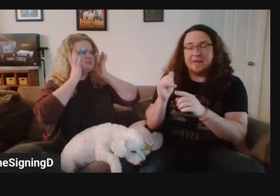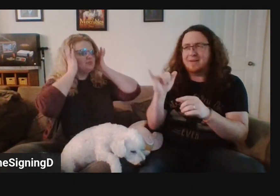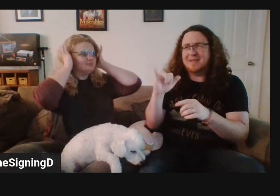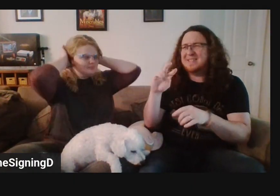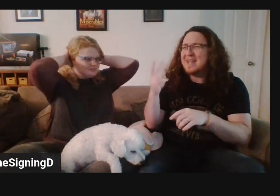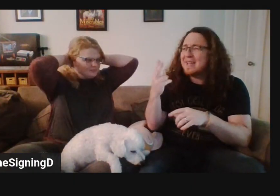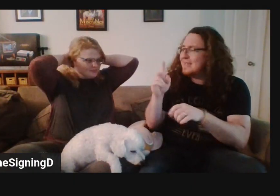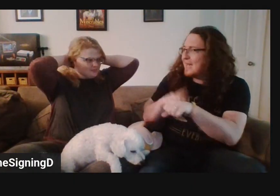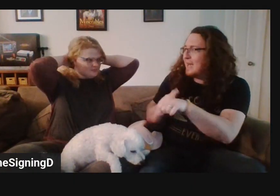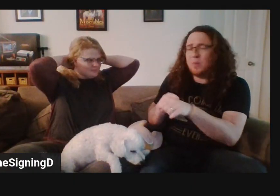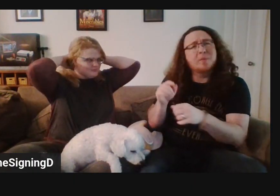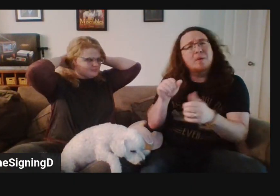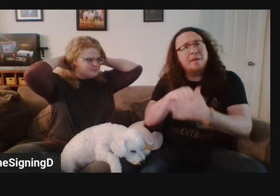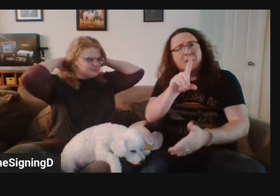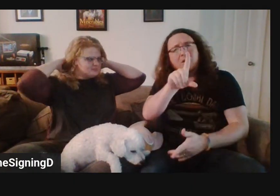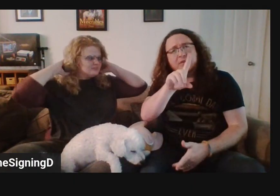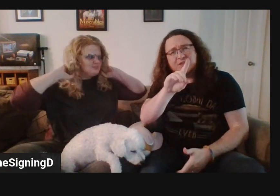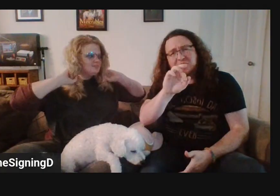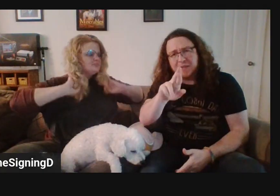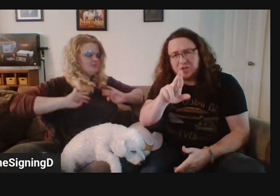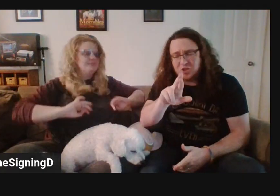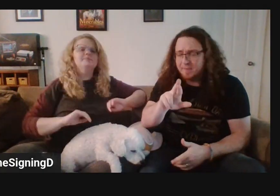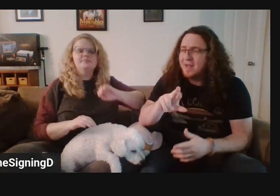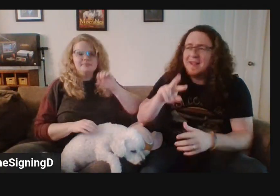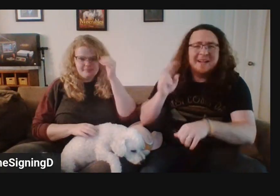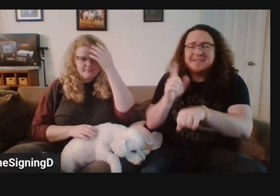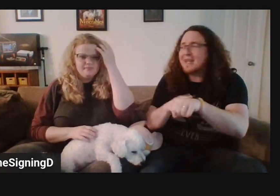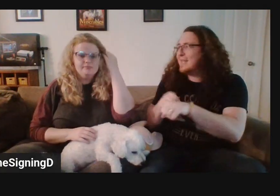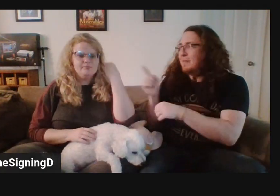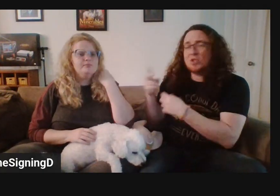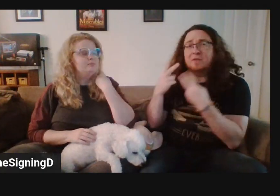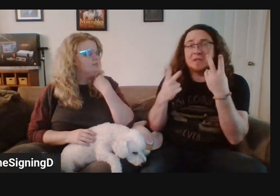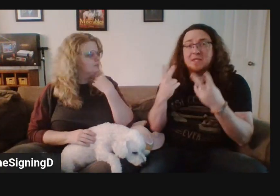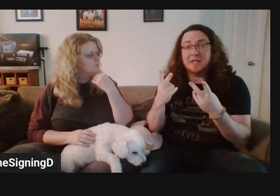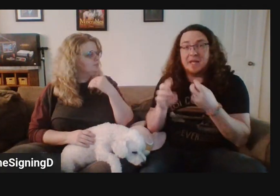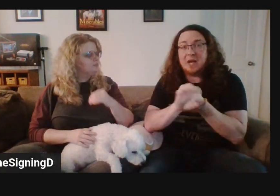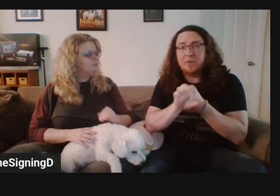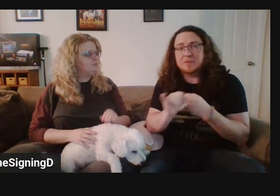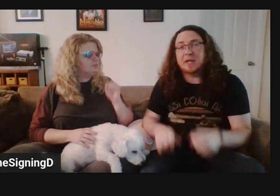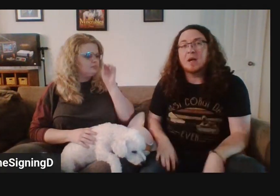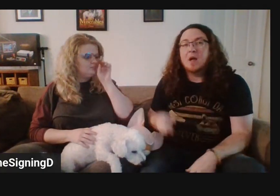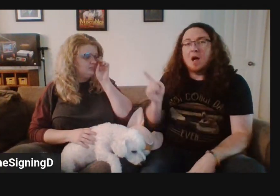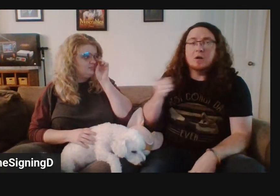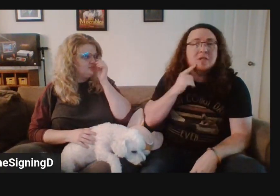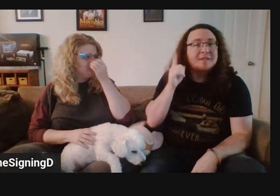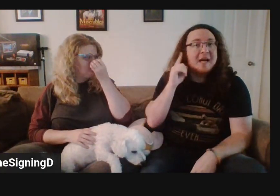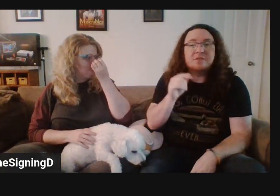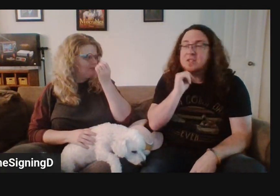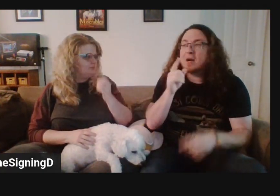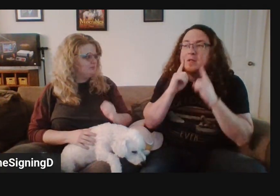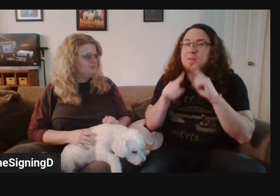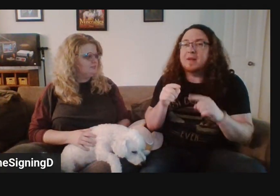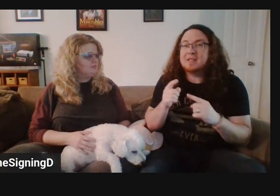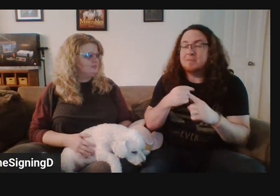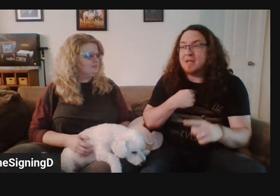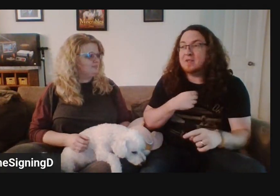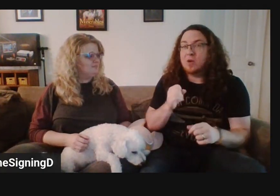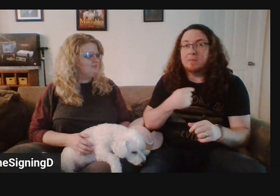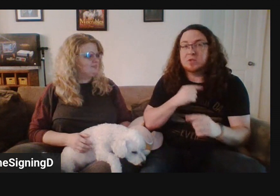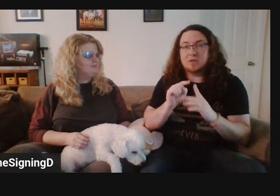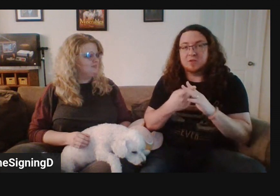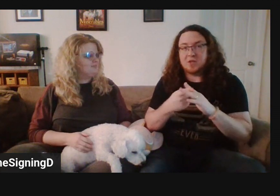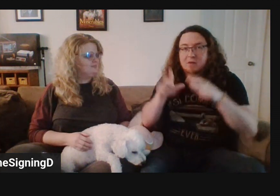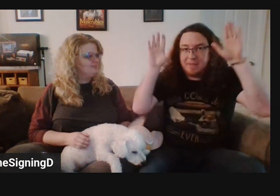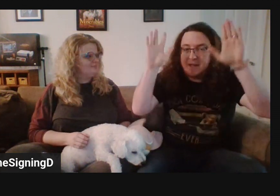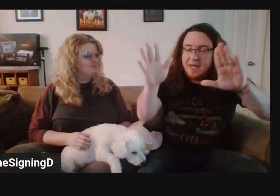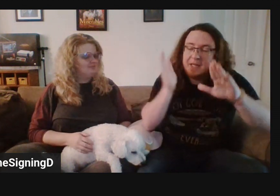immediately, like the second time we were in a long distance relationship, and the second time that she visited, Eowyn was like, oh, she's deaf. She's not responding to me. So